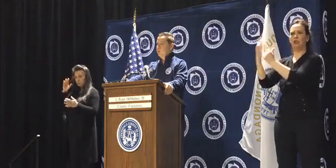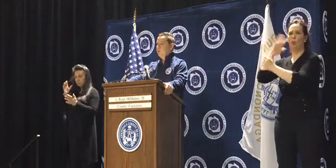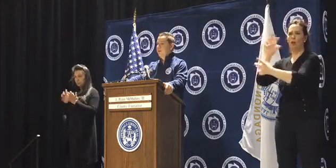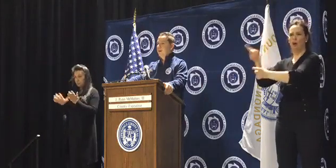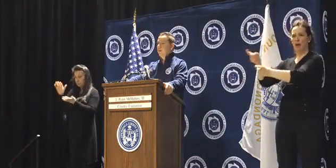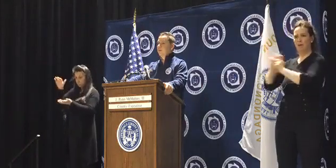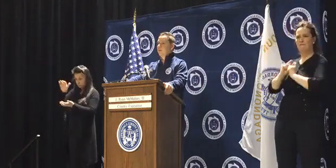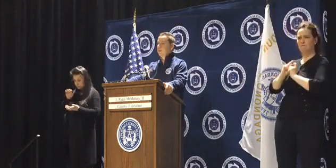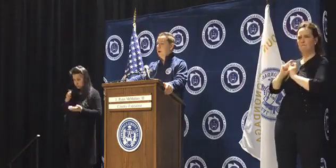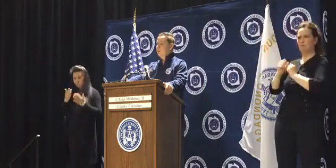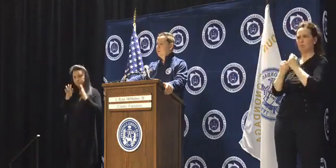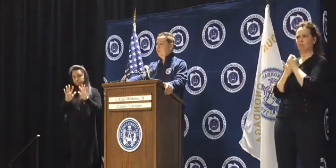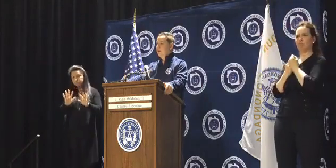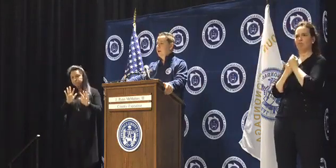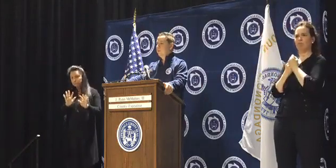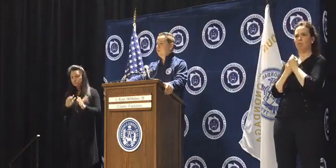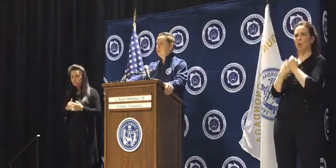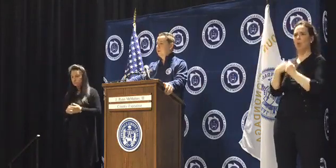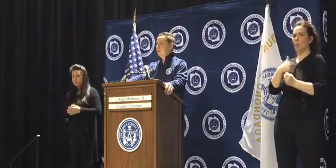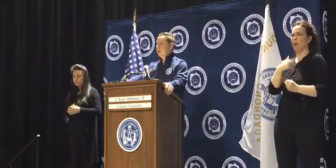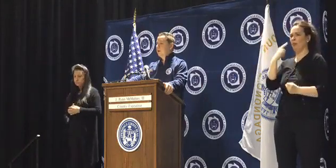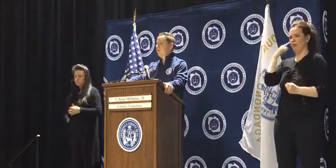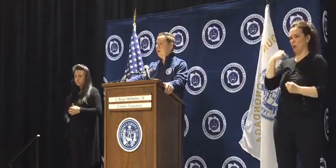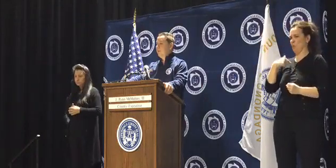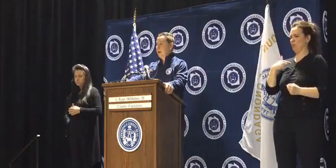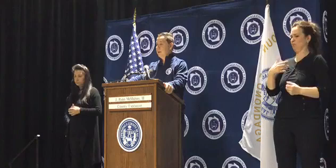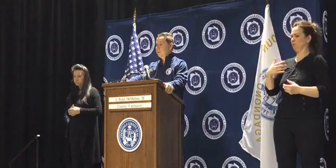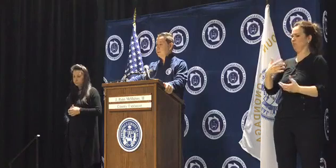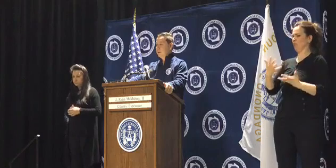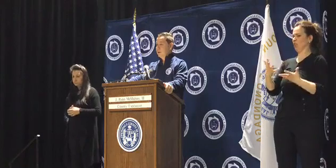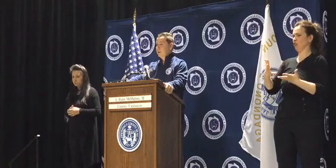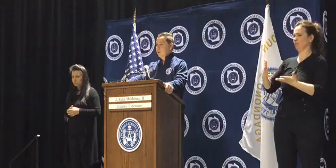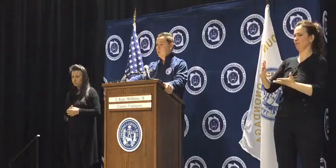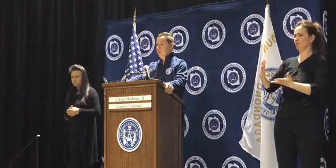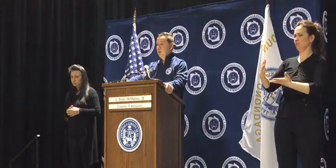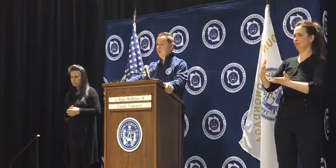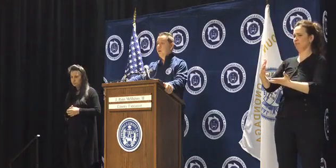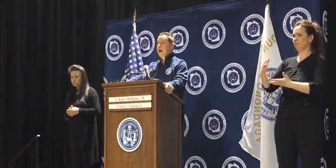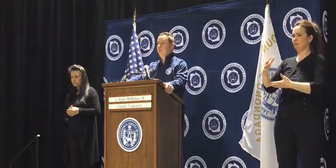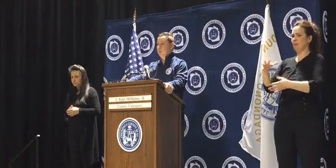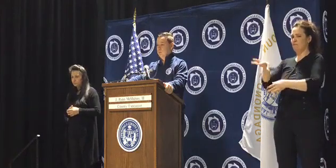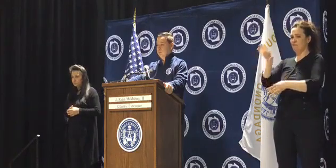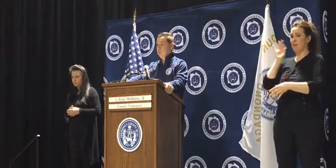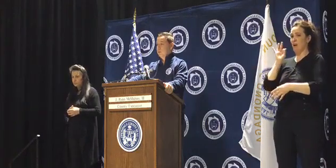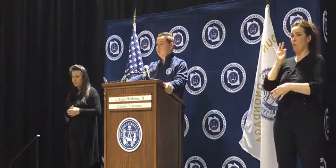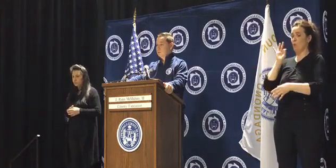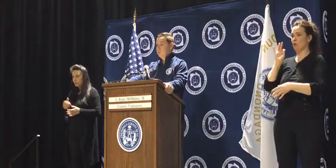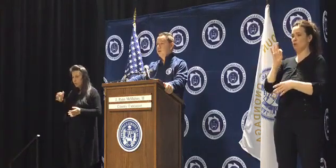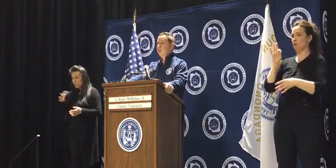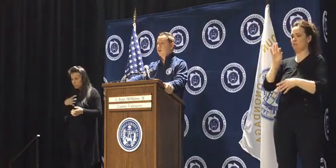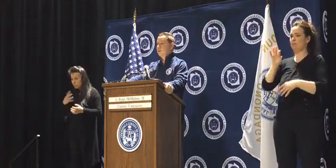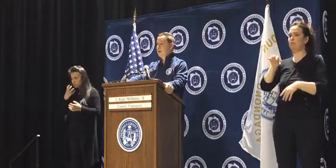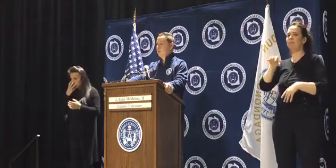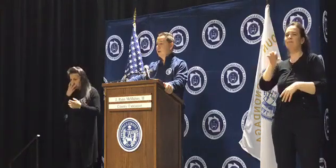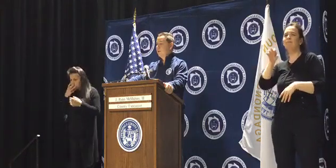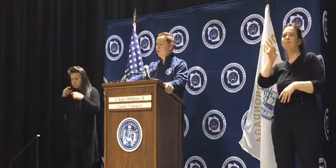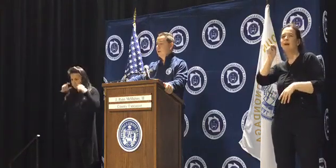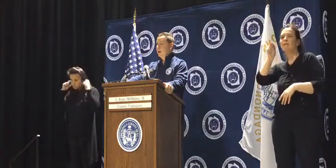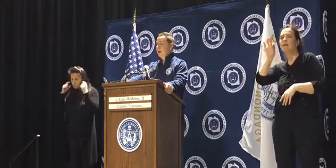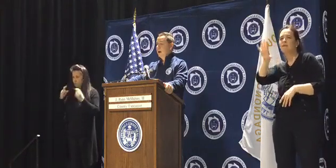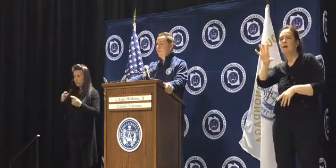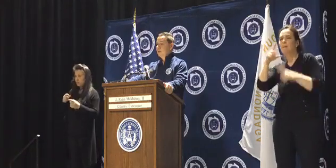we think we found a supply chain for a lot of ND95 masks. We're ordering a lot of them, and it's going to cost a lot of